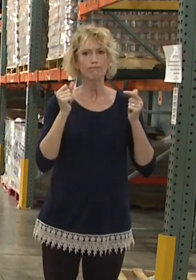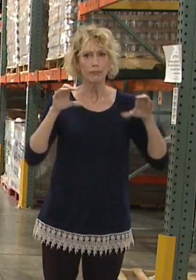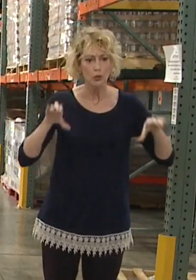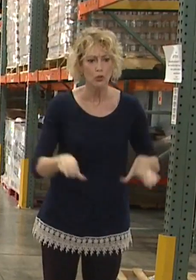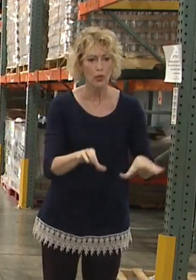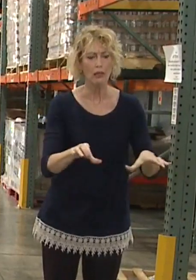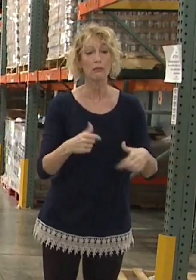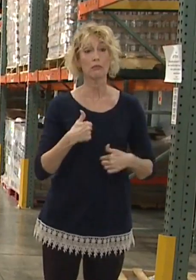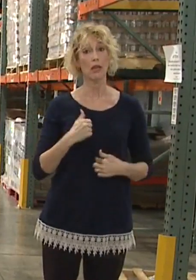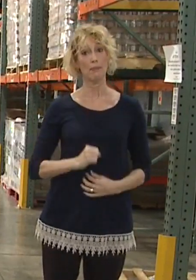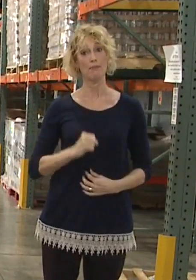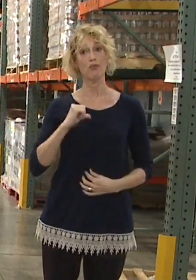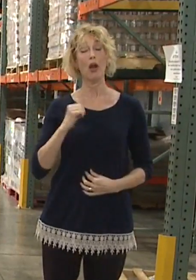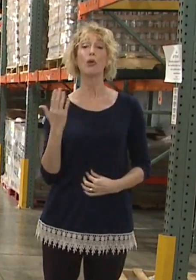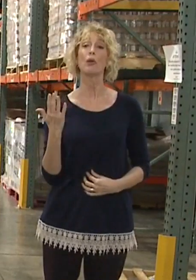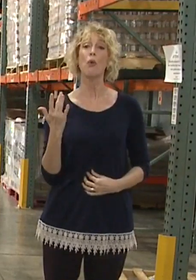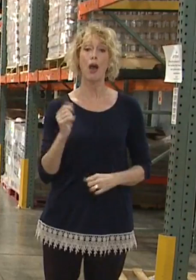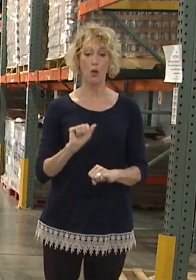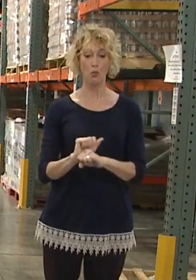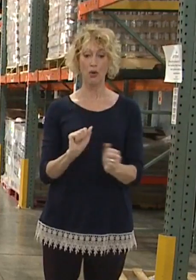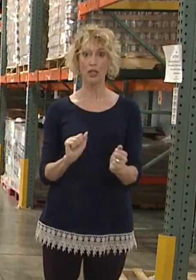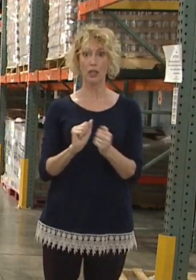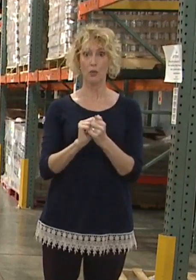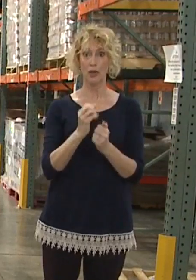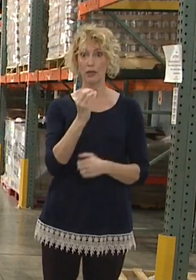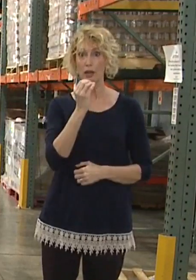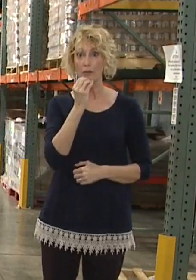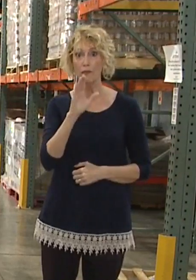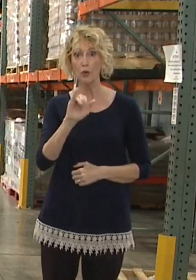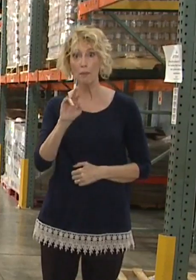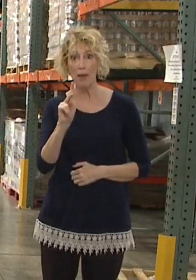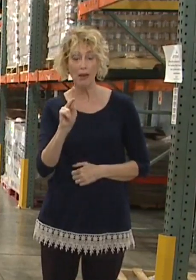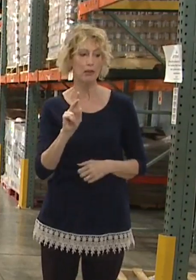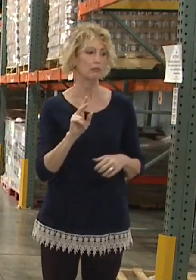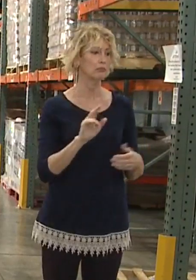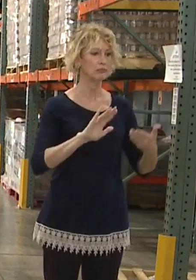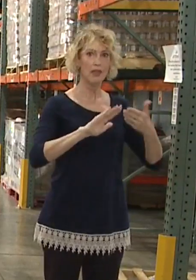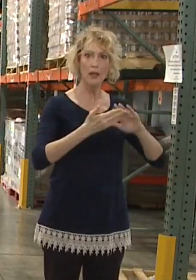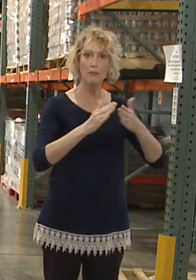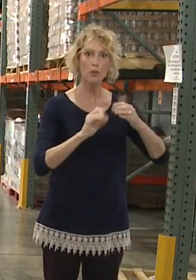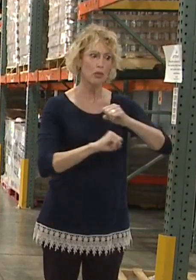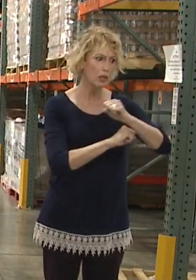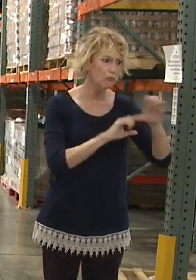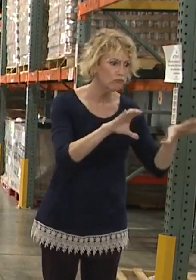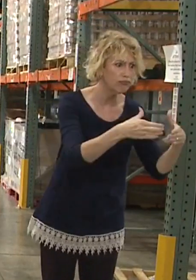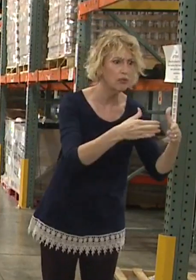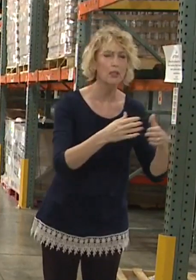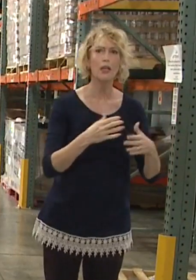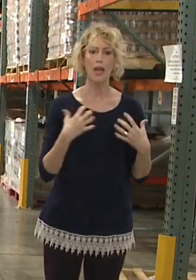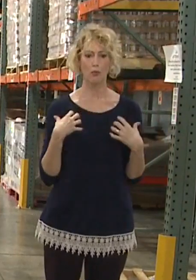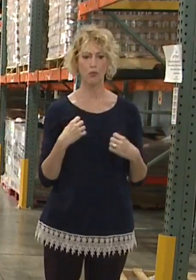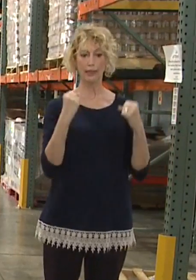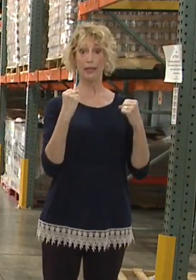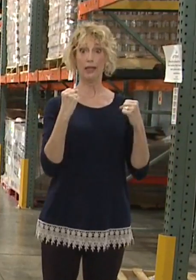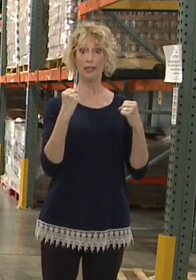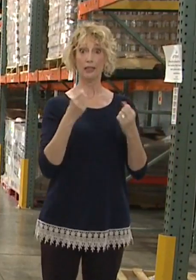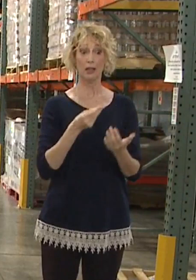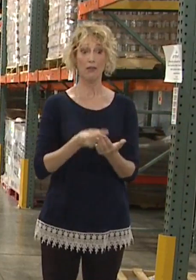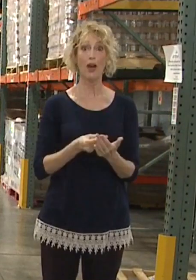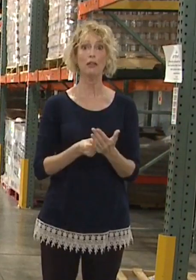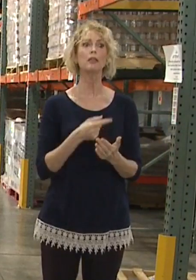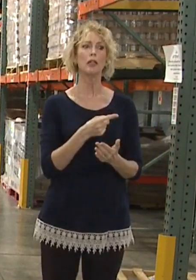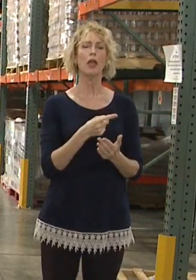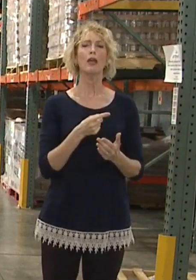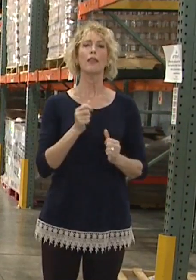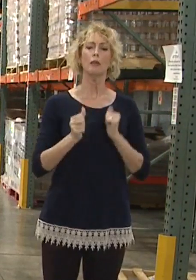And so I'm really proud of the fact that working with the food bank, working with the Community Foundation and the Resilience Fund, they stepped